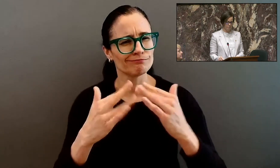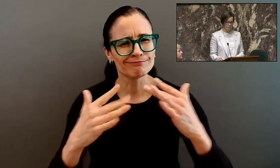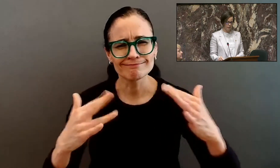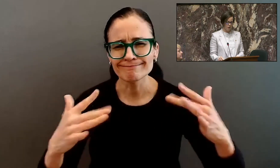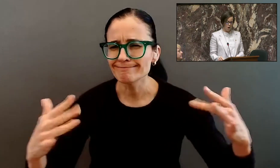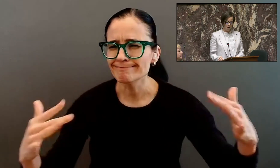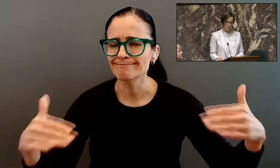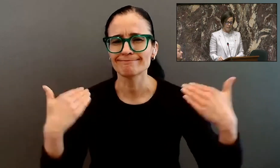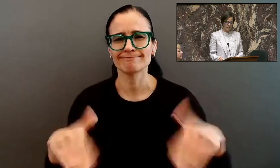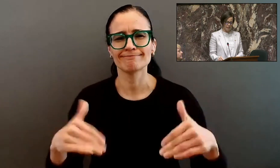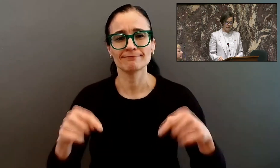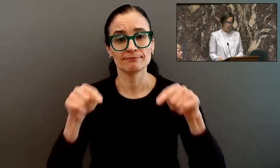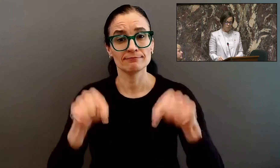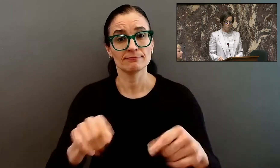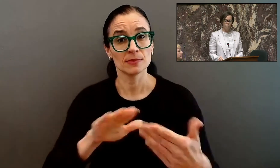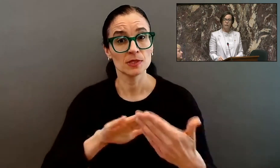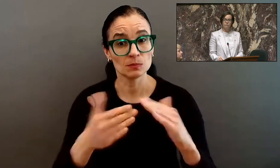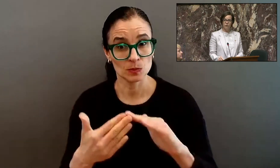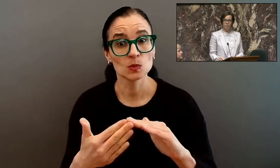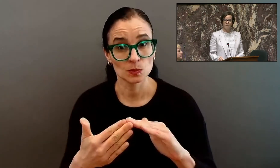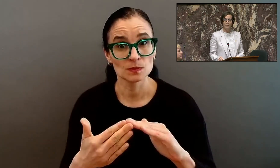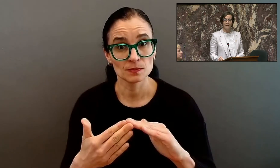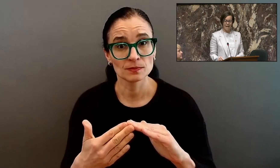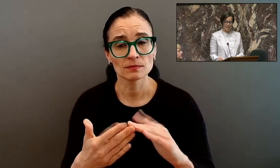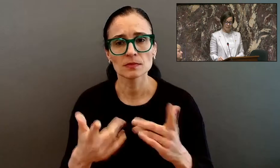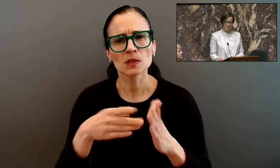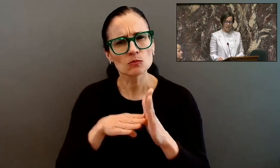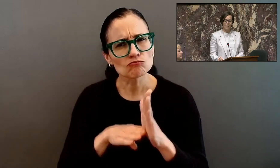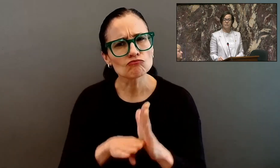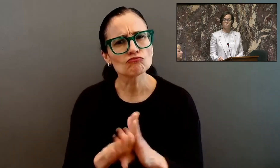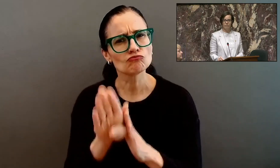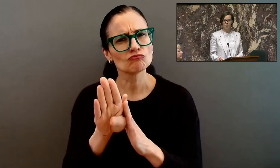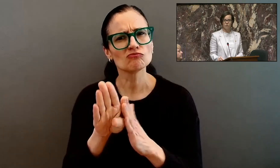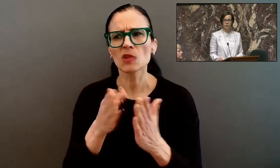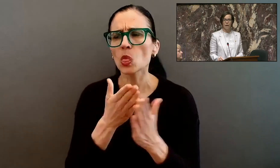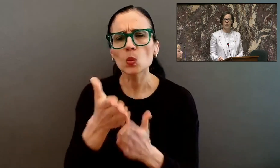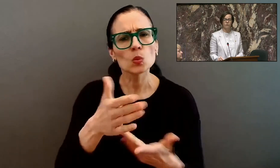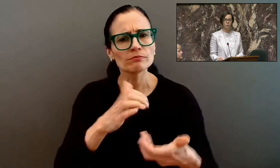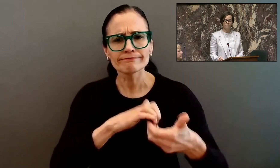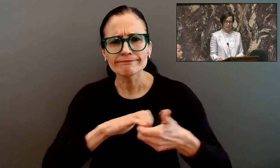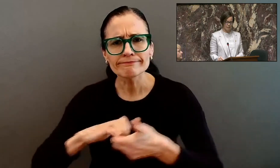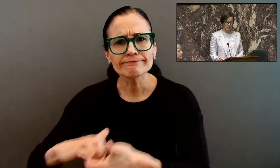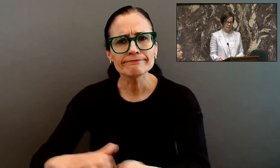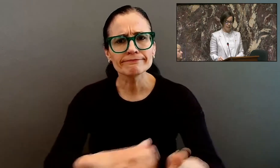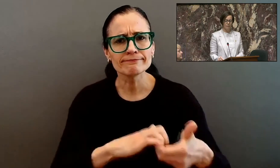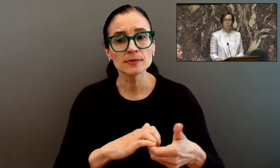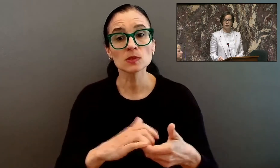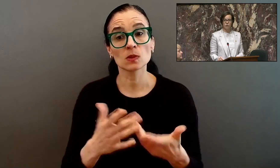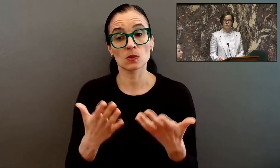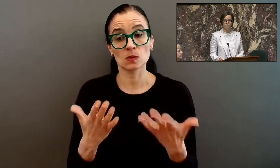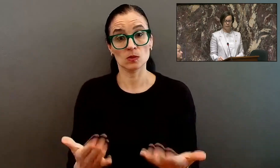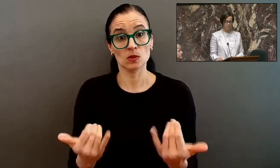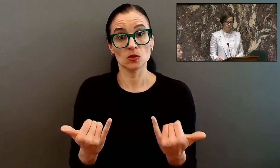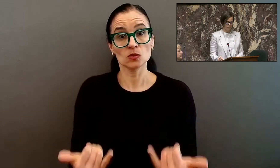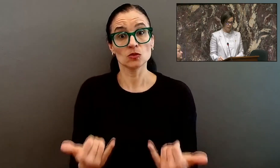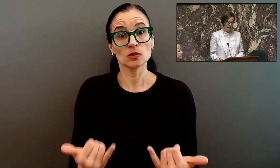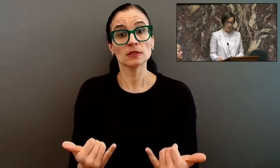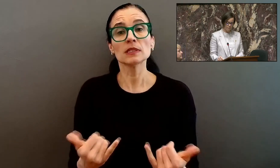solidarity. On this day, we reaffirm that hate and discrimination have no place in British